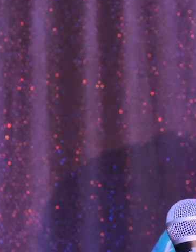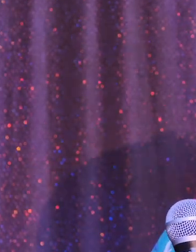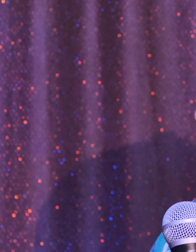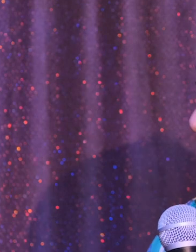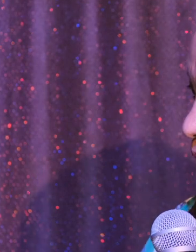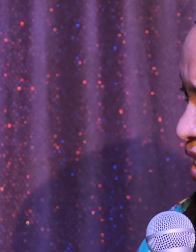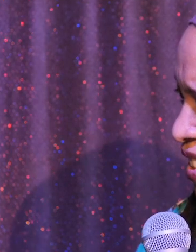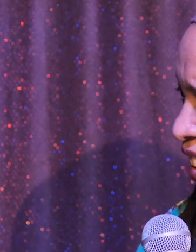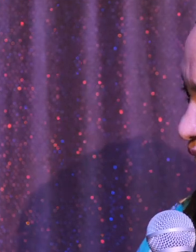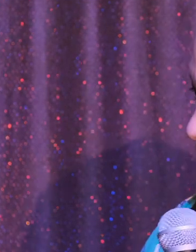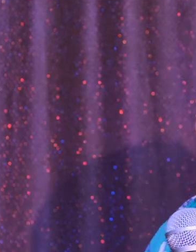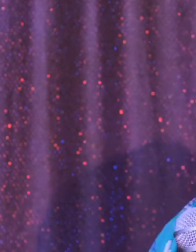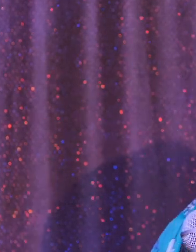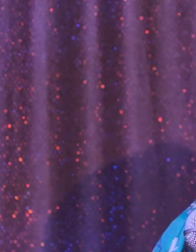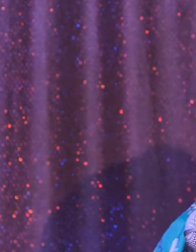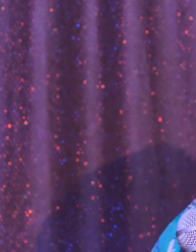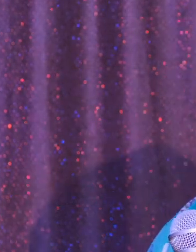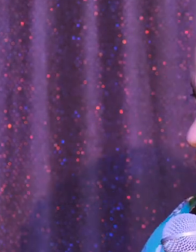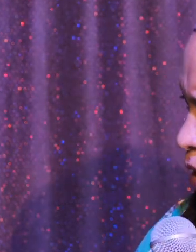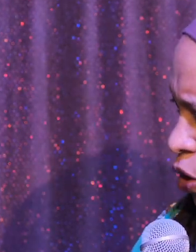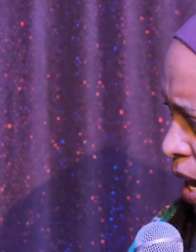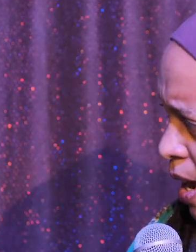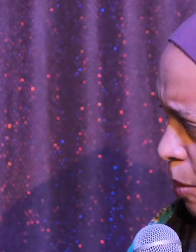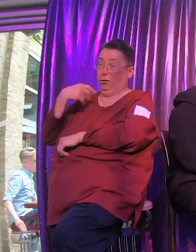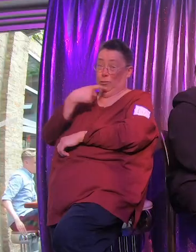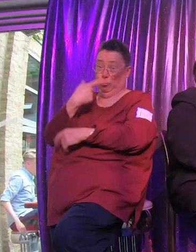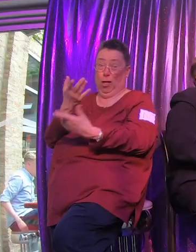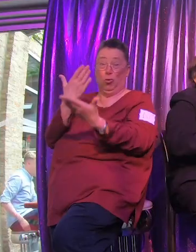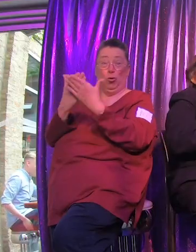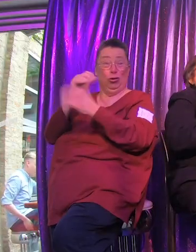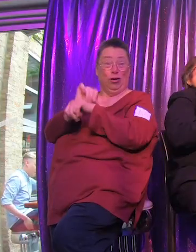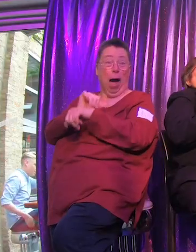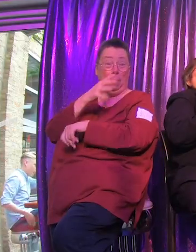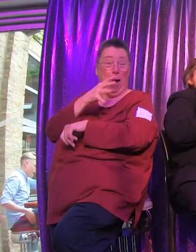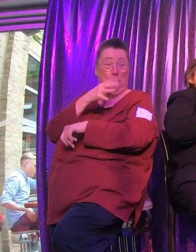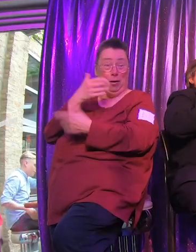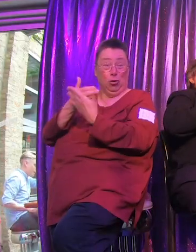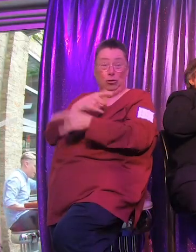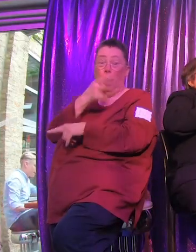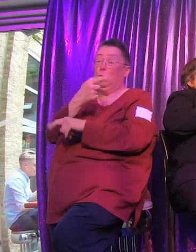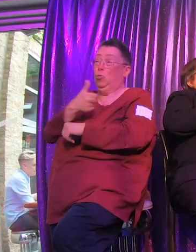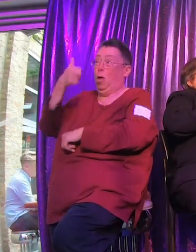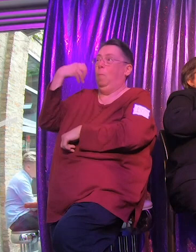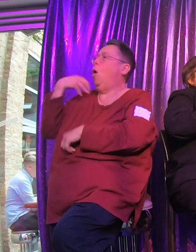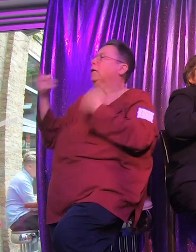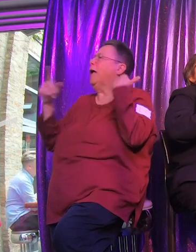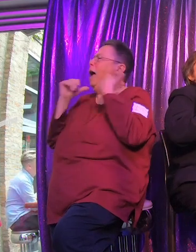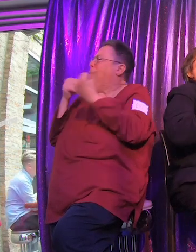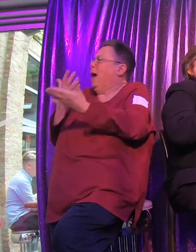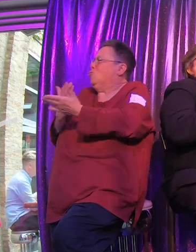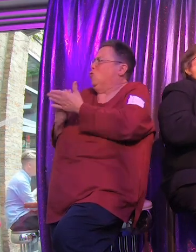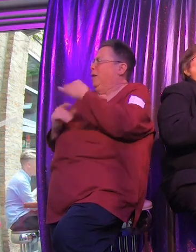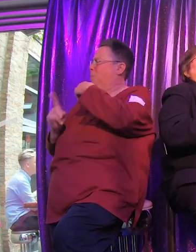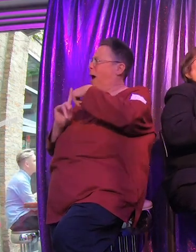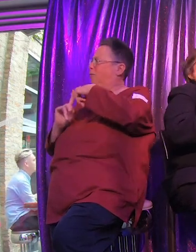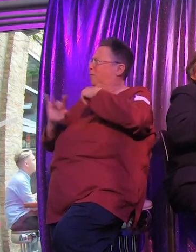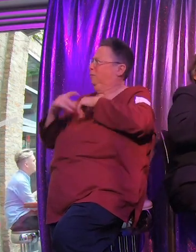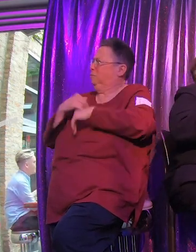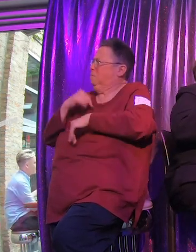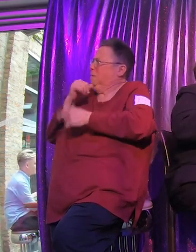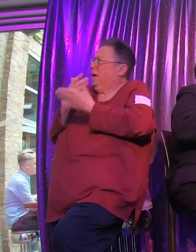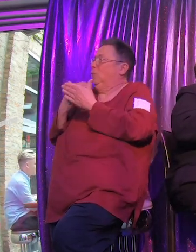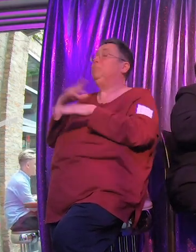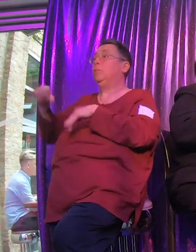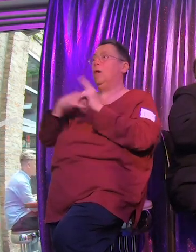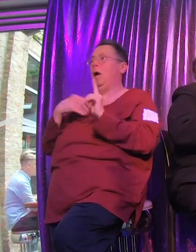essentially being her boss? I mean, did you tell her she did a good job? I'm not really good at compliments, but